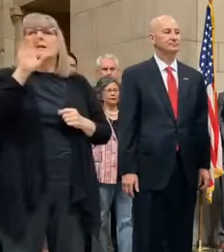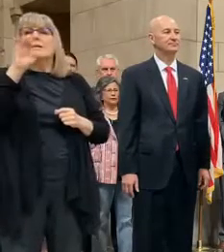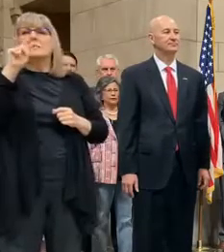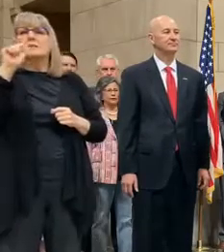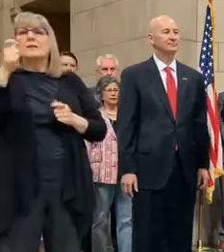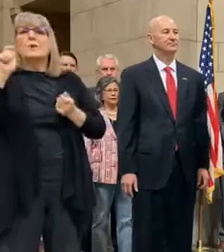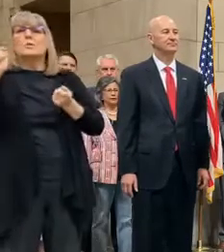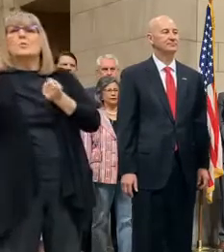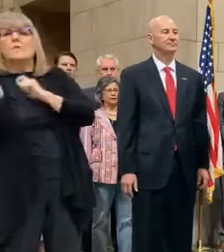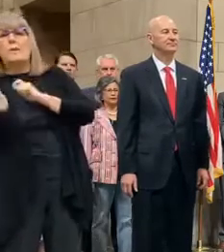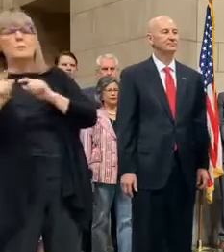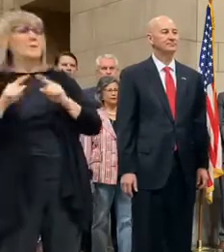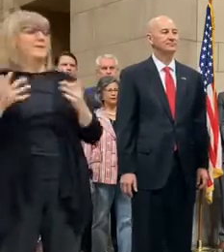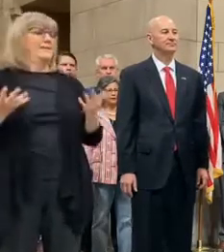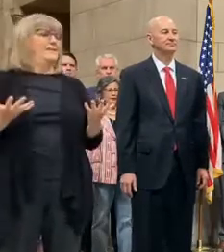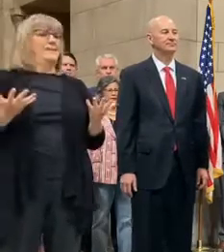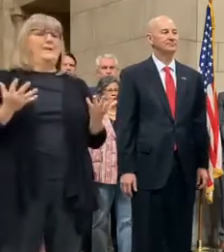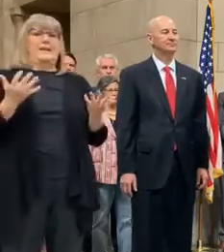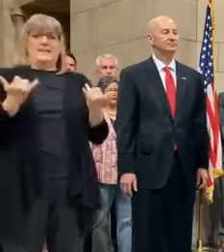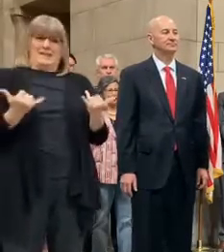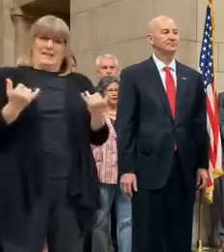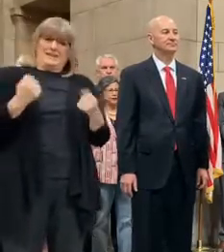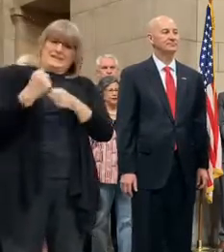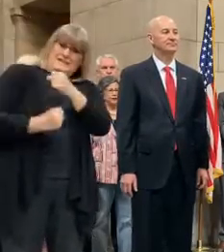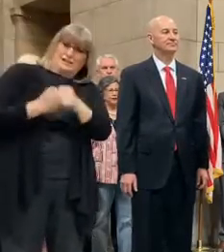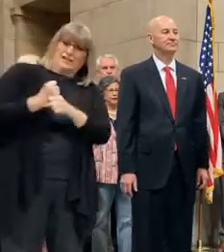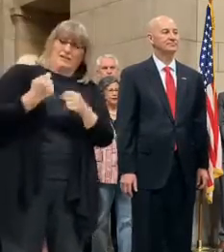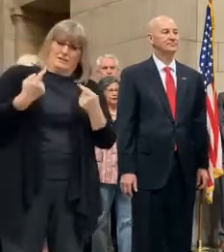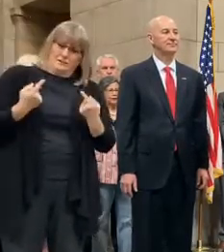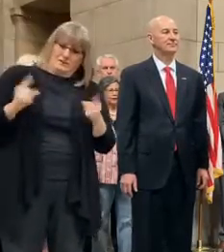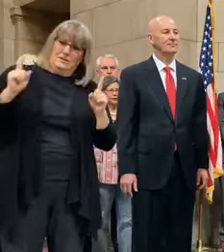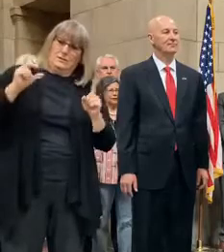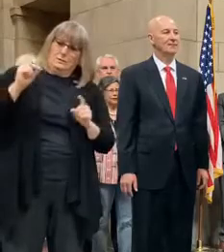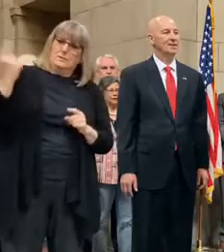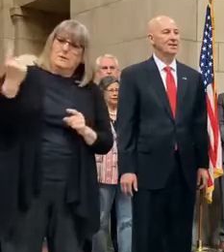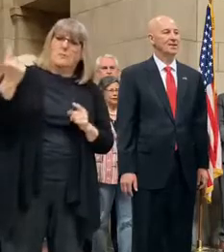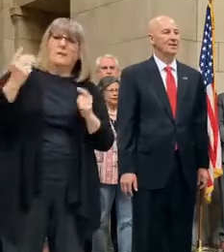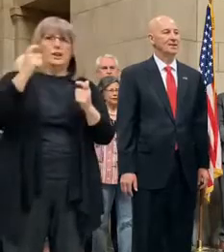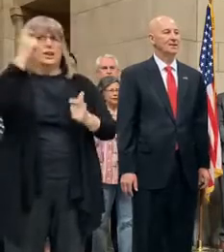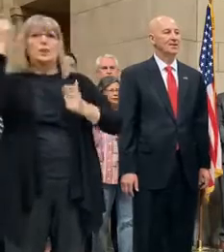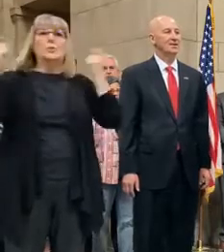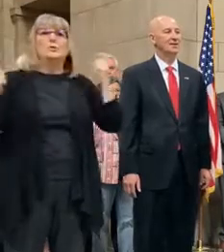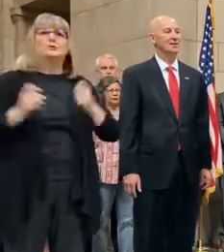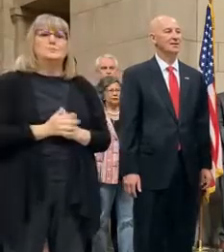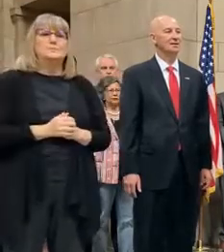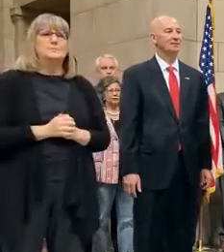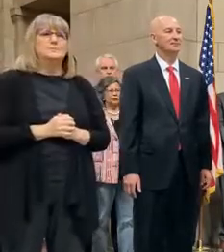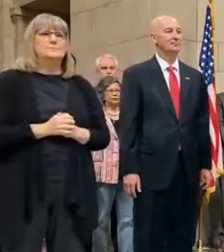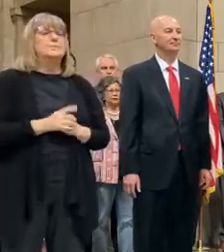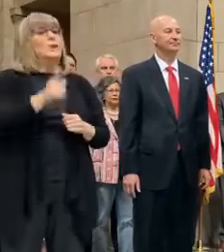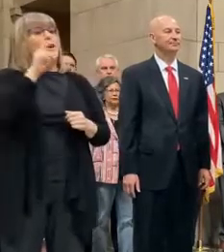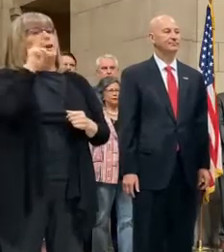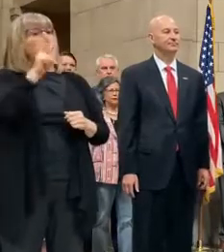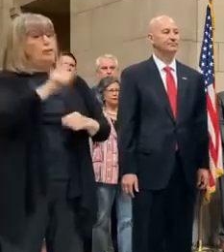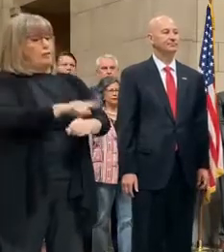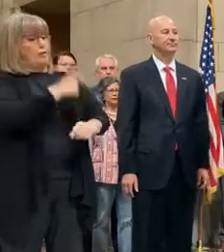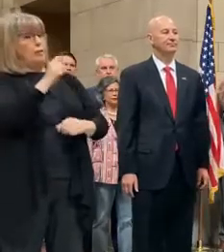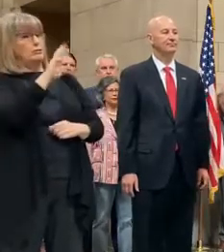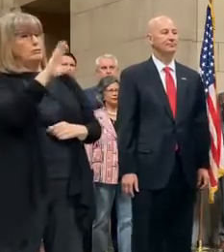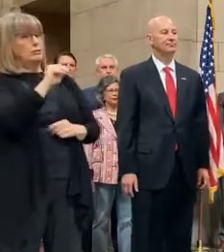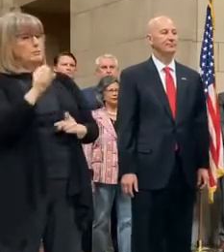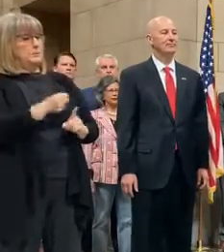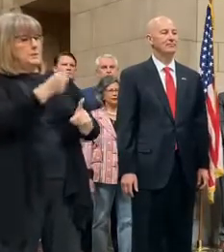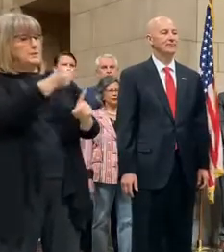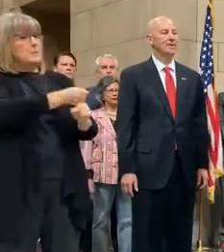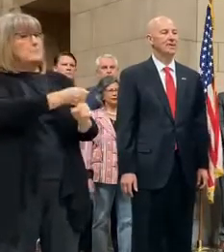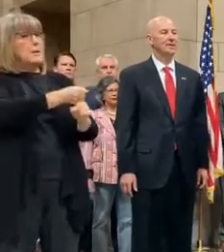reform. But this year was an opportunity to do something truly large. And I think when I look at the long-term